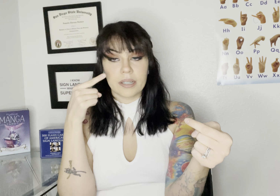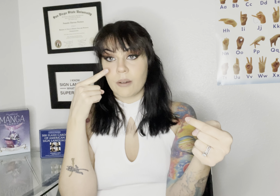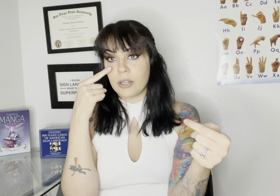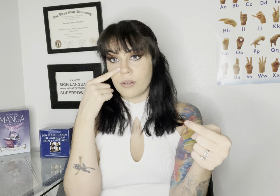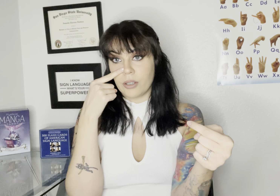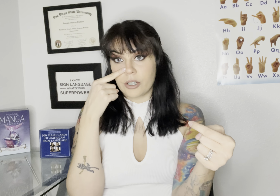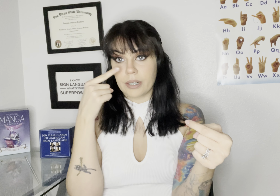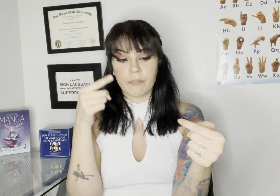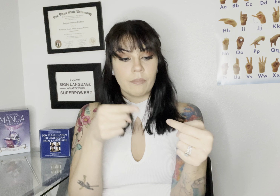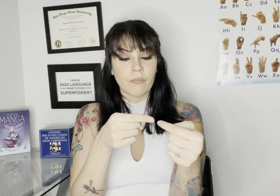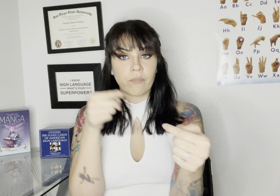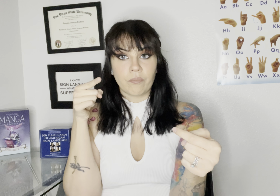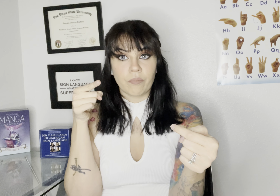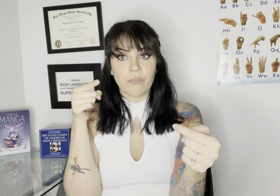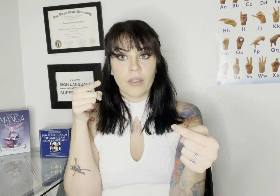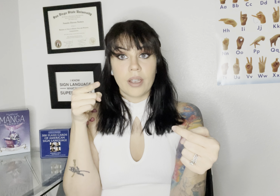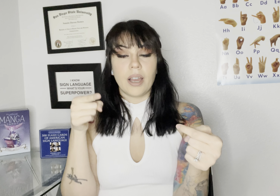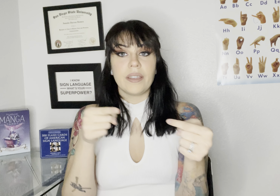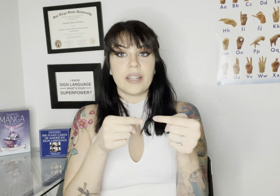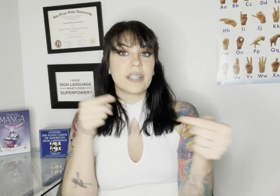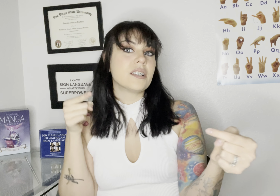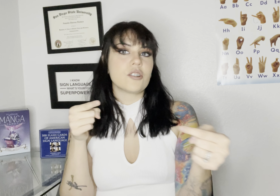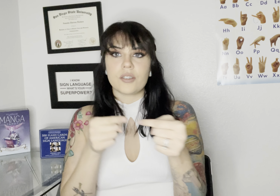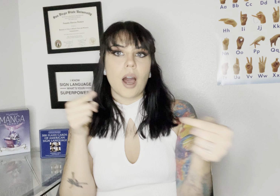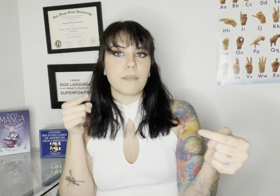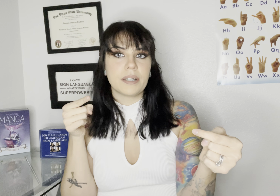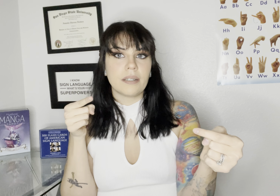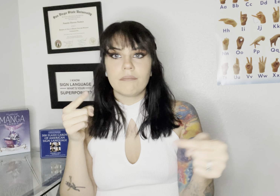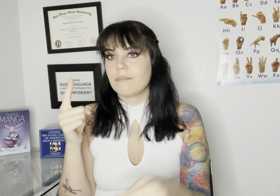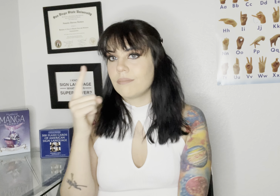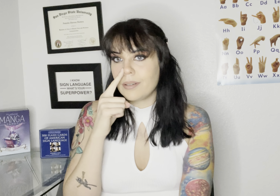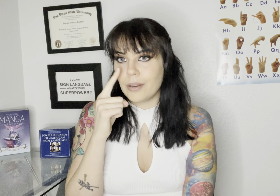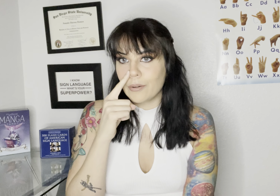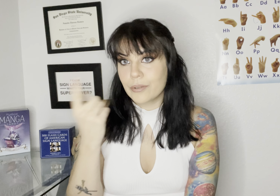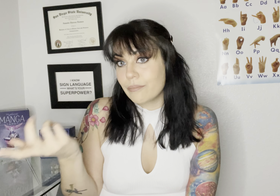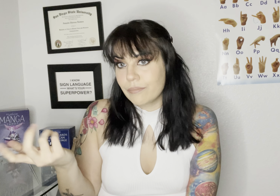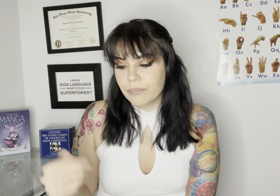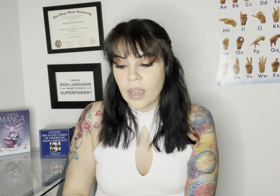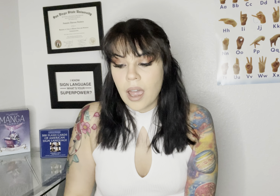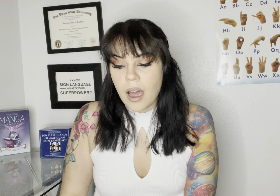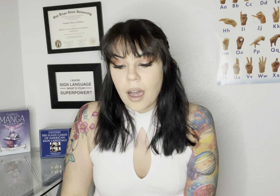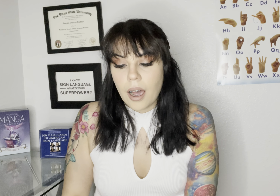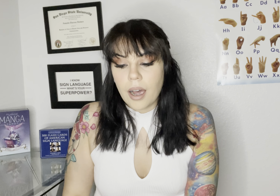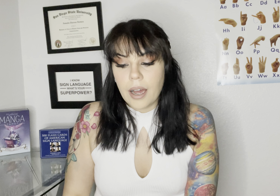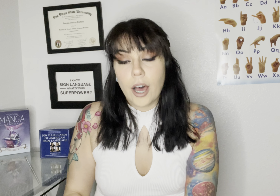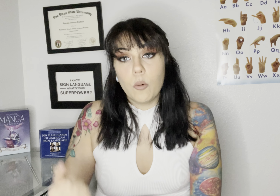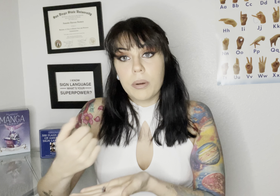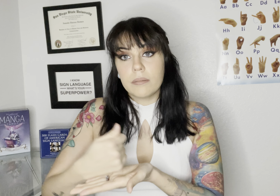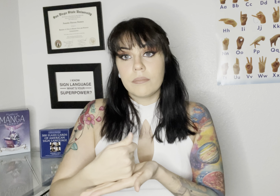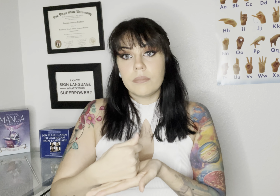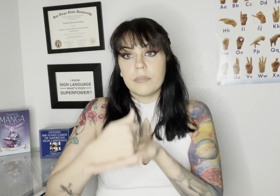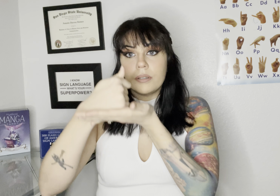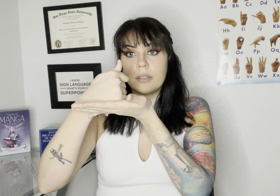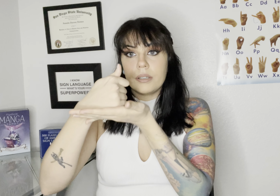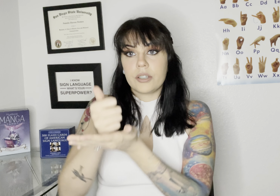do allergic. And then this is just opposite, nose. Help. So